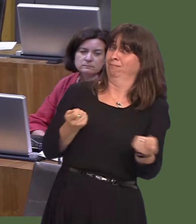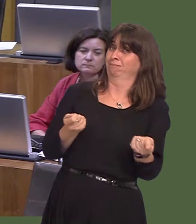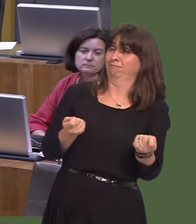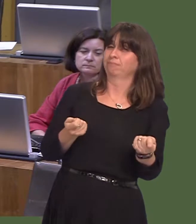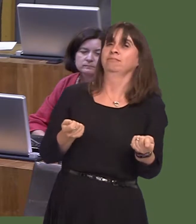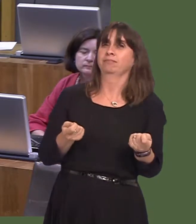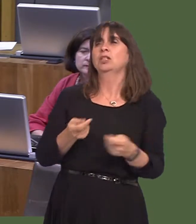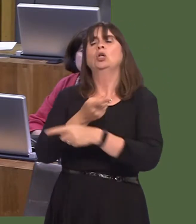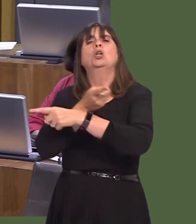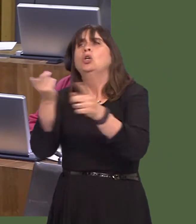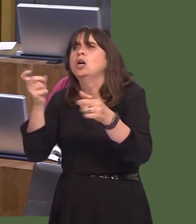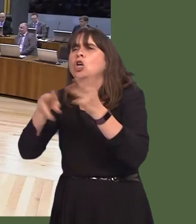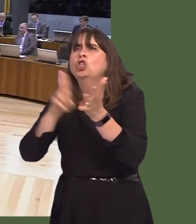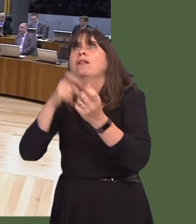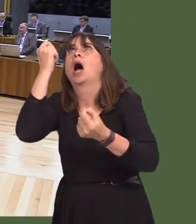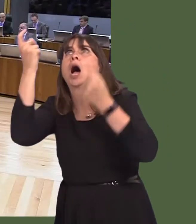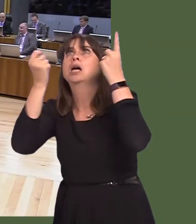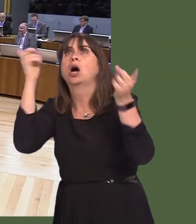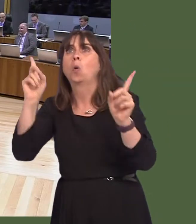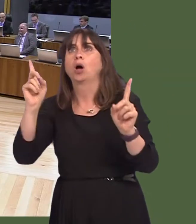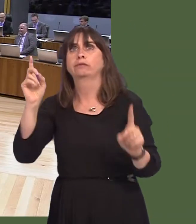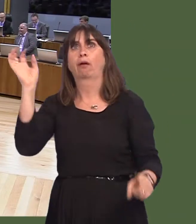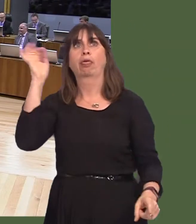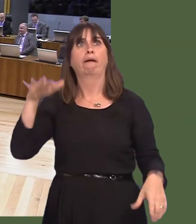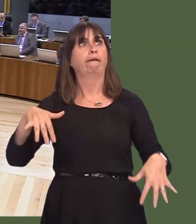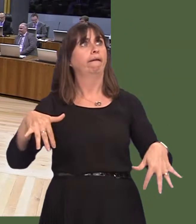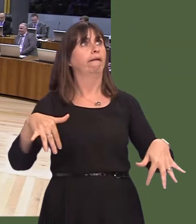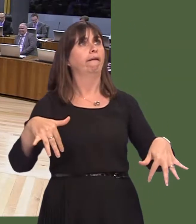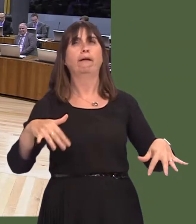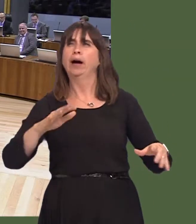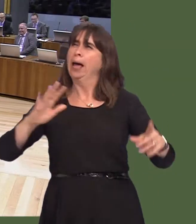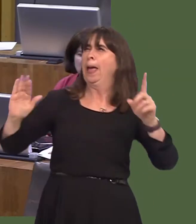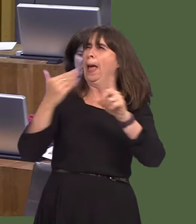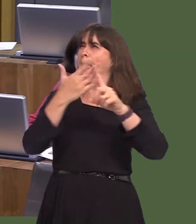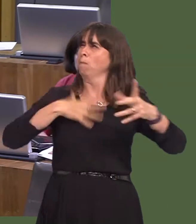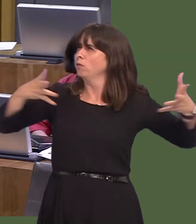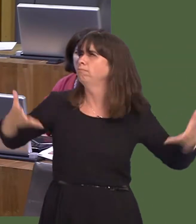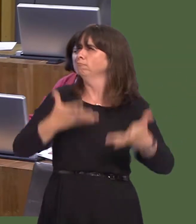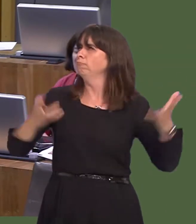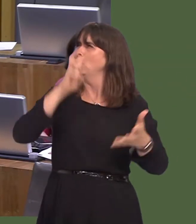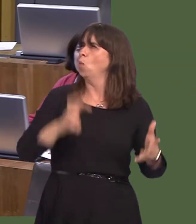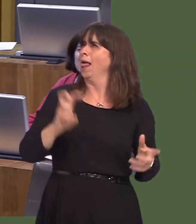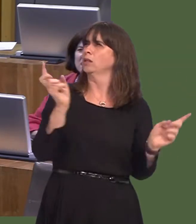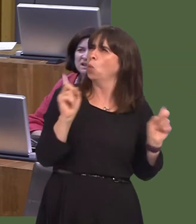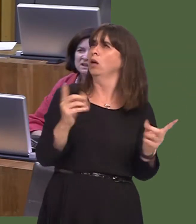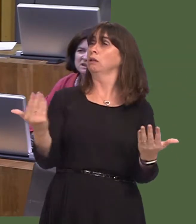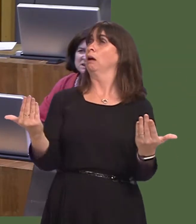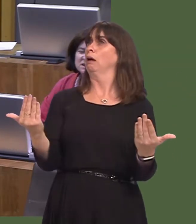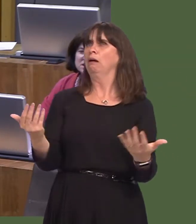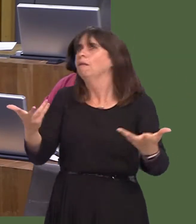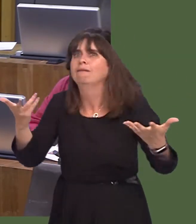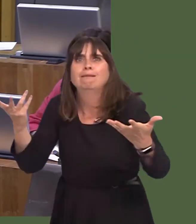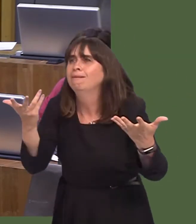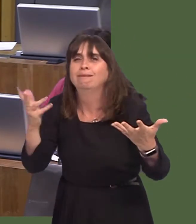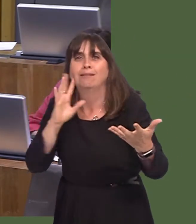from the Conservative benches, bereft of ideas, no ambition for our country, not interested in investment projects. Now he seems to be saying we